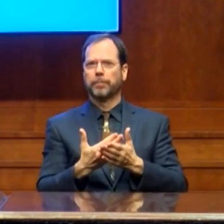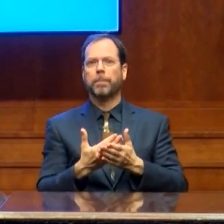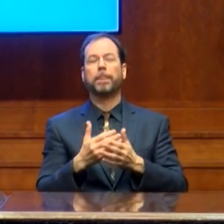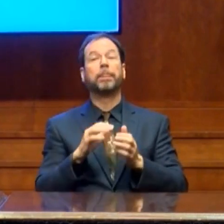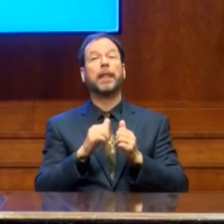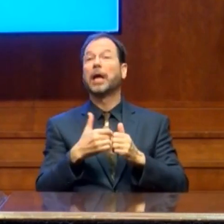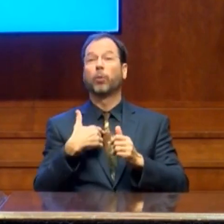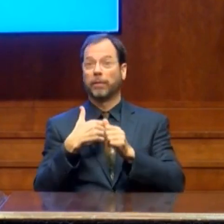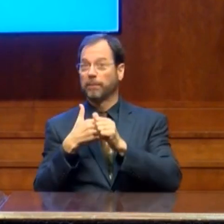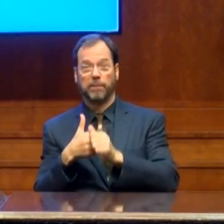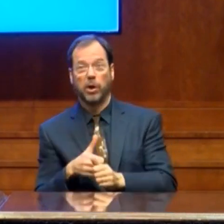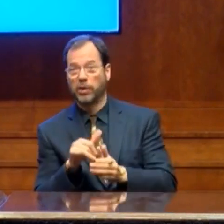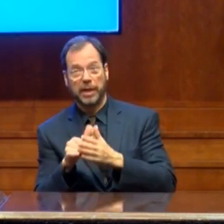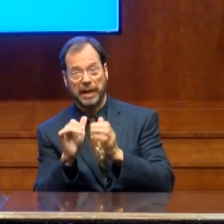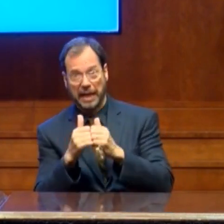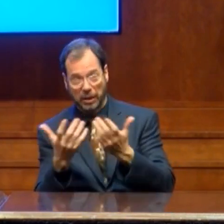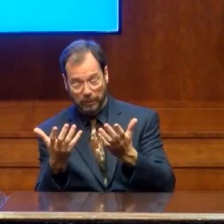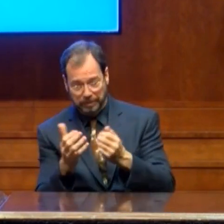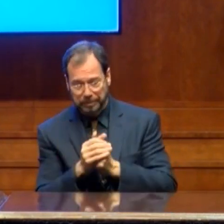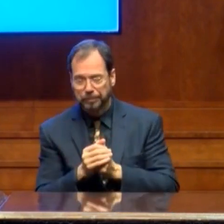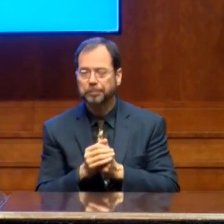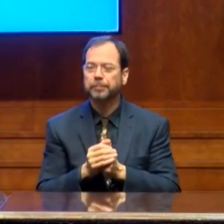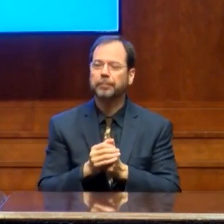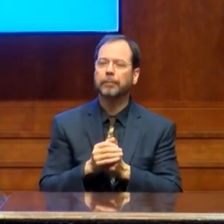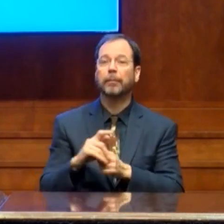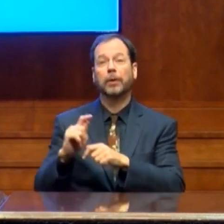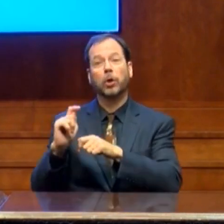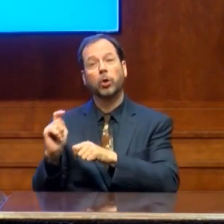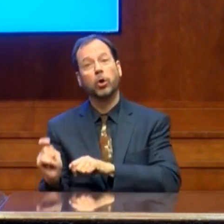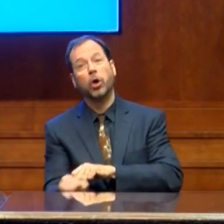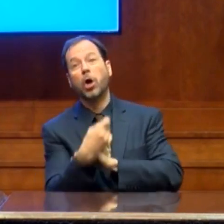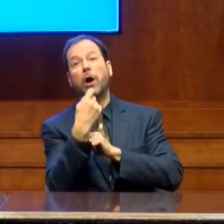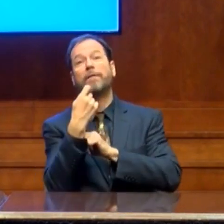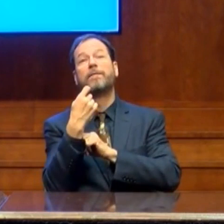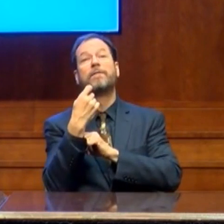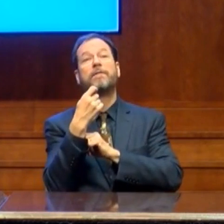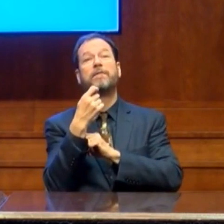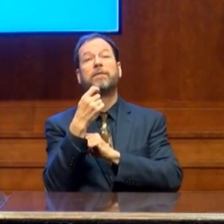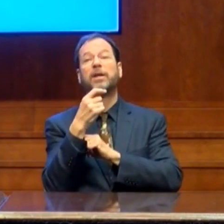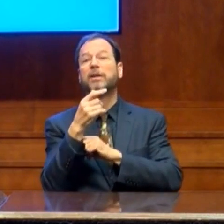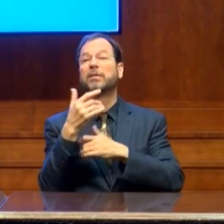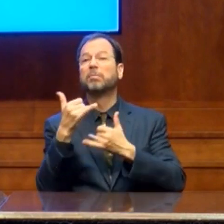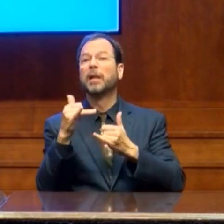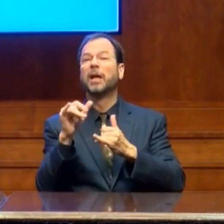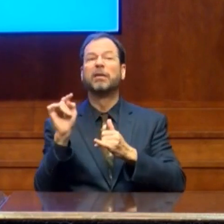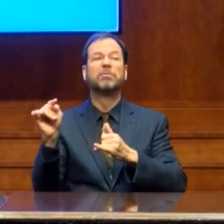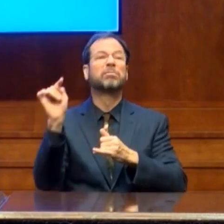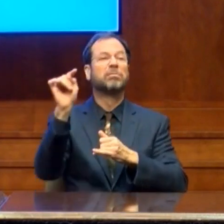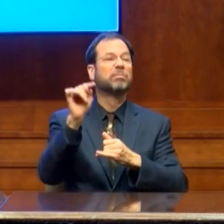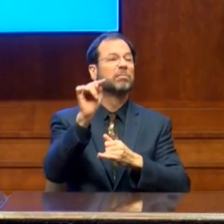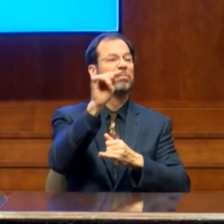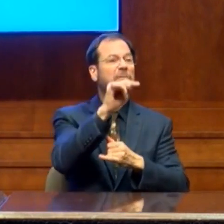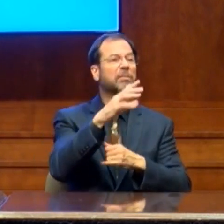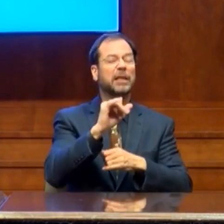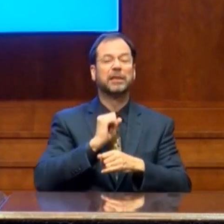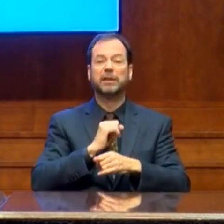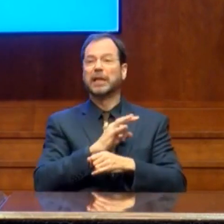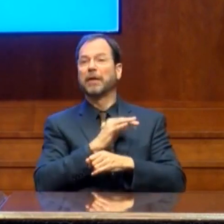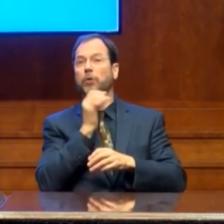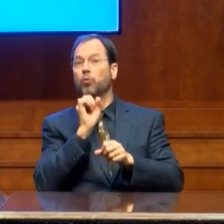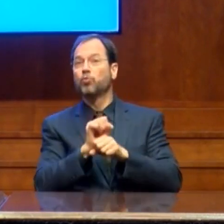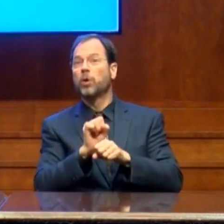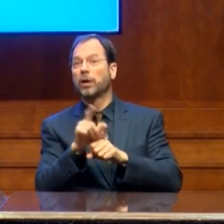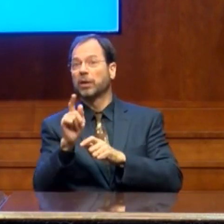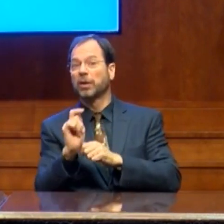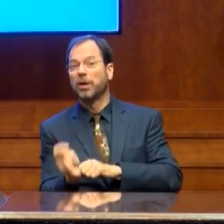So here's the way that's applied, and that is golf courses and the staff that